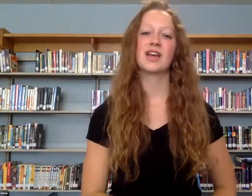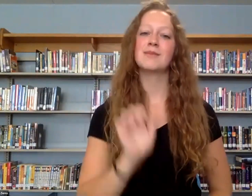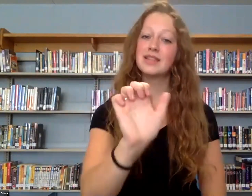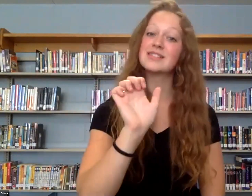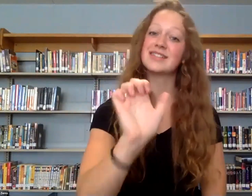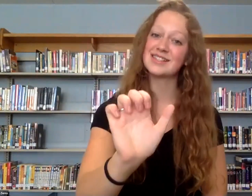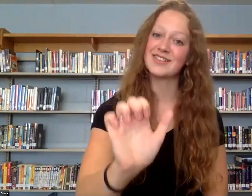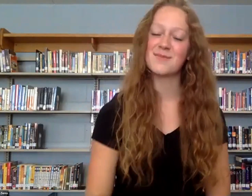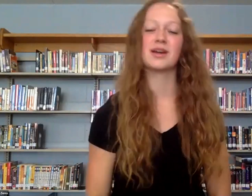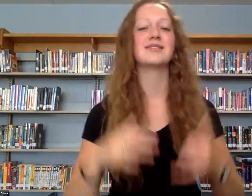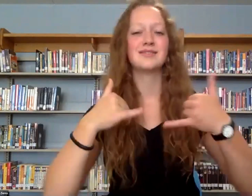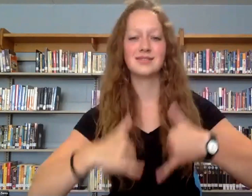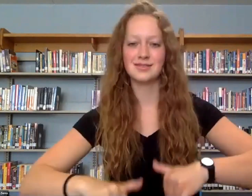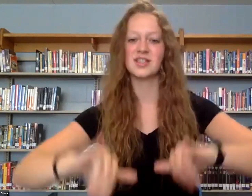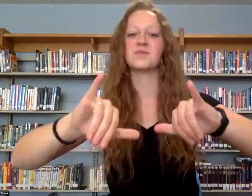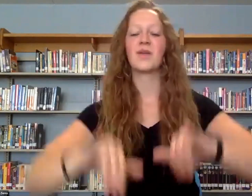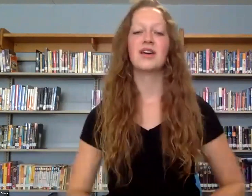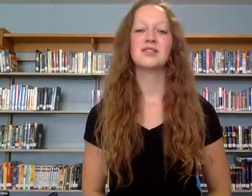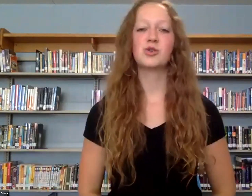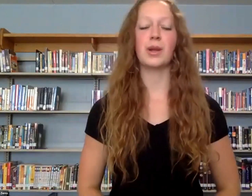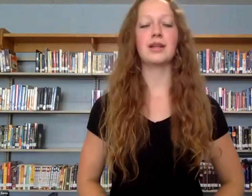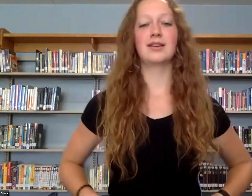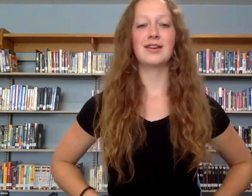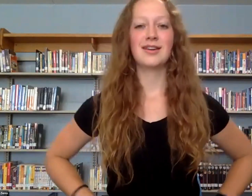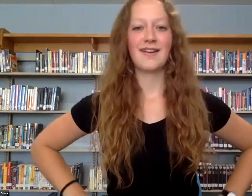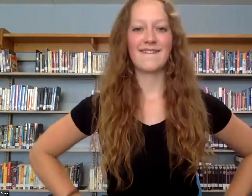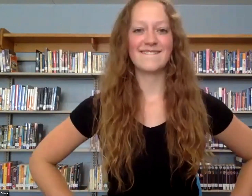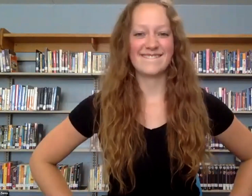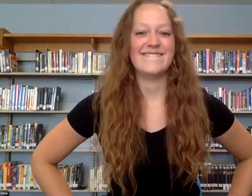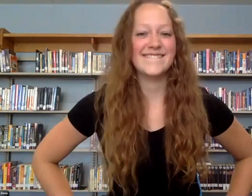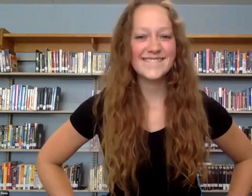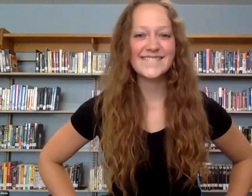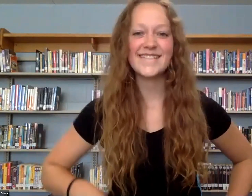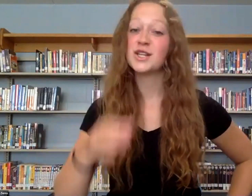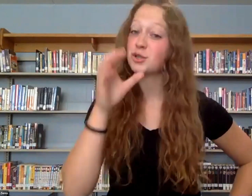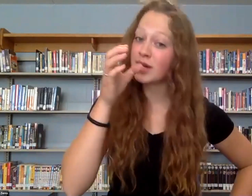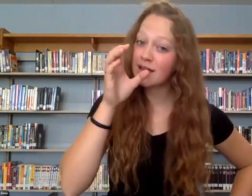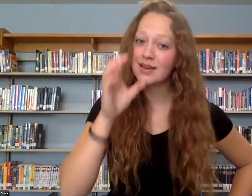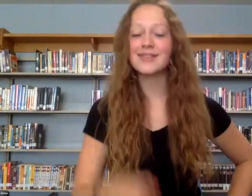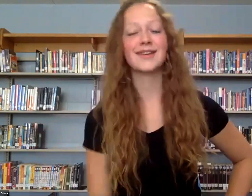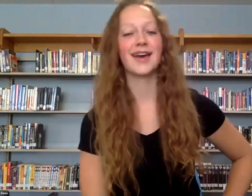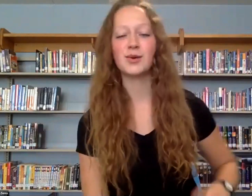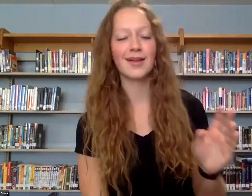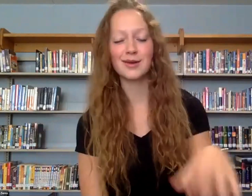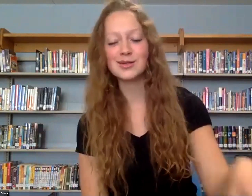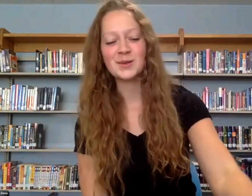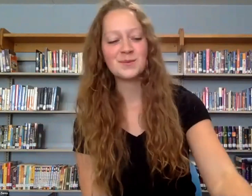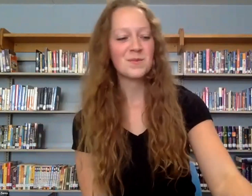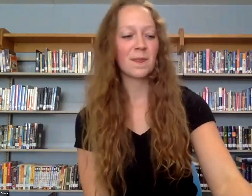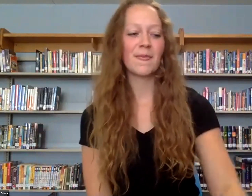mean, this is easy, right? But still. Yeah, the car, I can get car, no problem. Yeah, you got those.